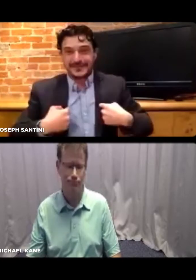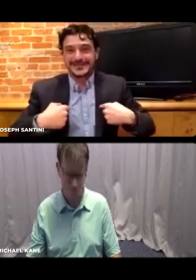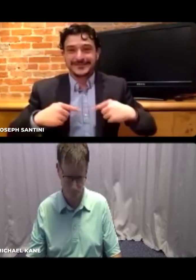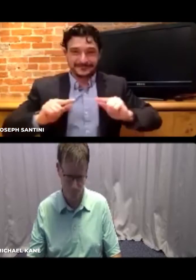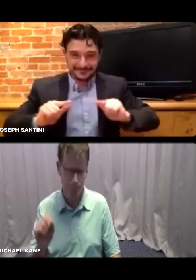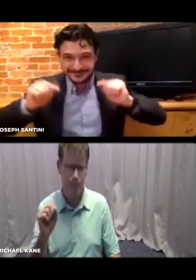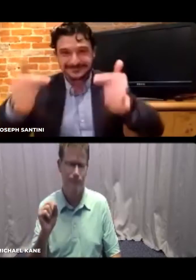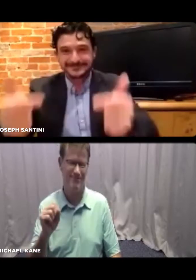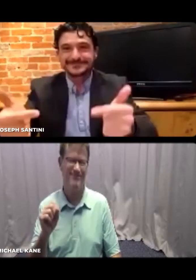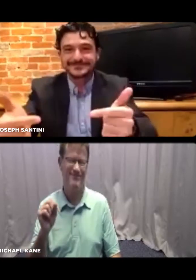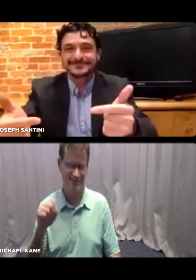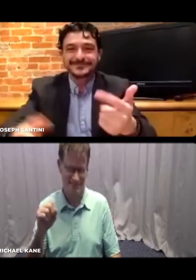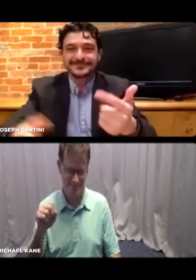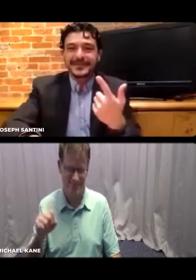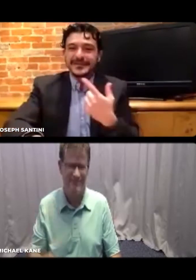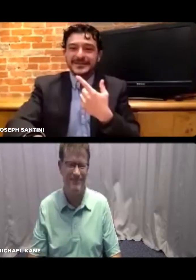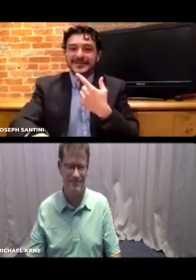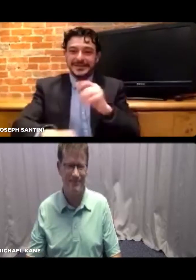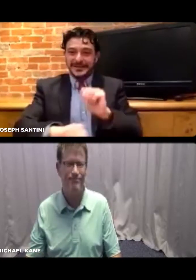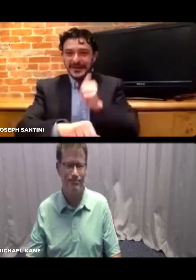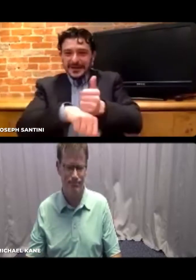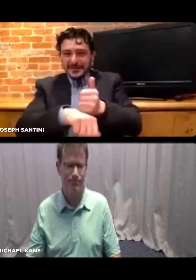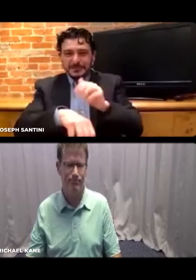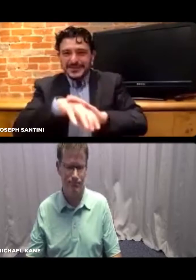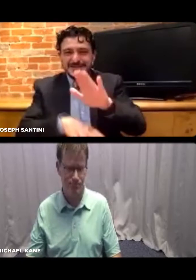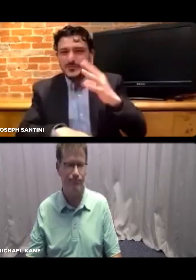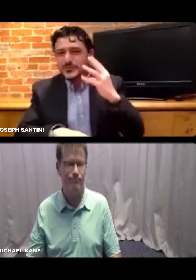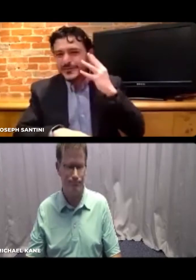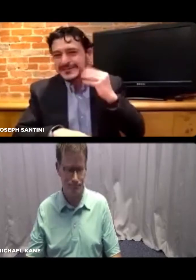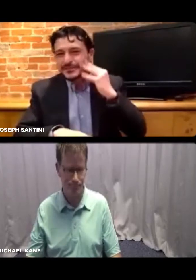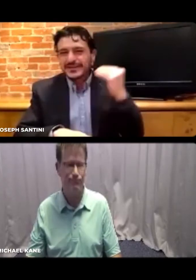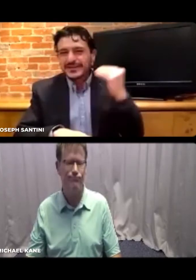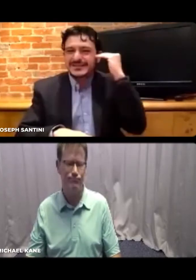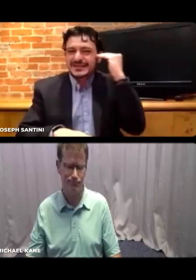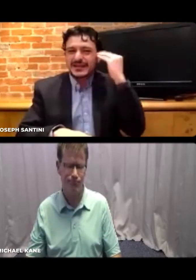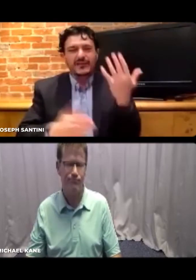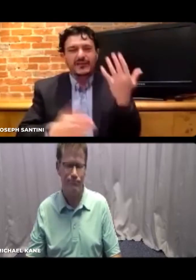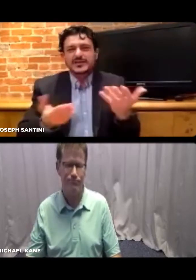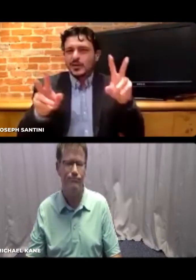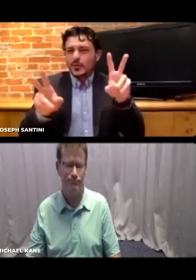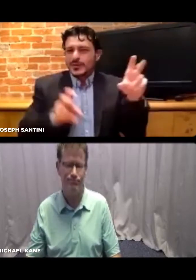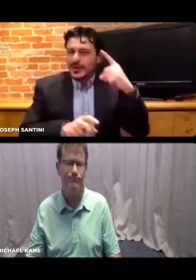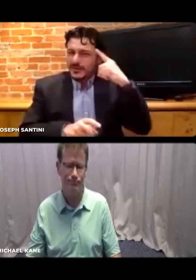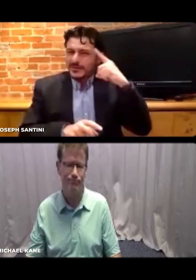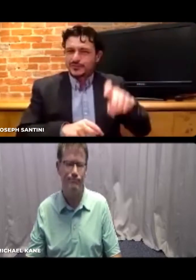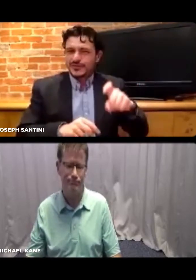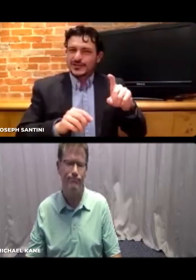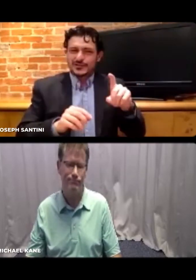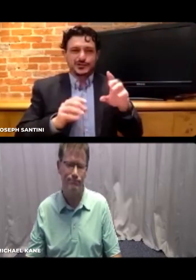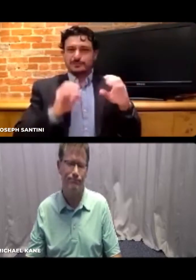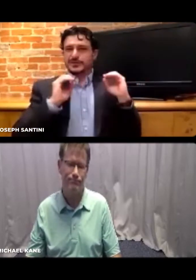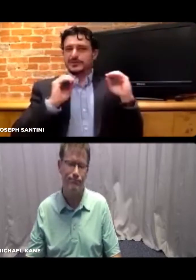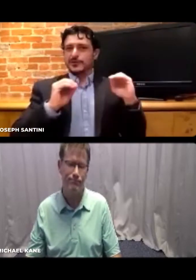after I did. And what is your experience like? What types of issues do you think we need to be addressing